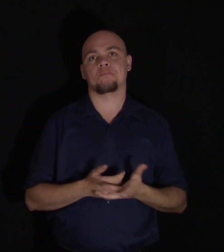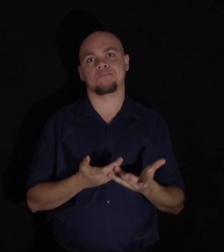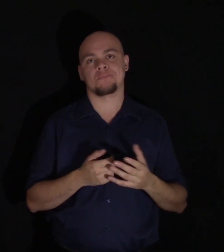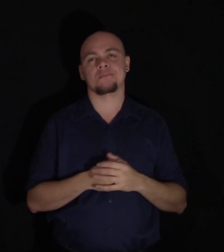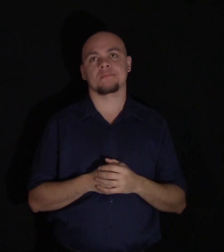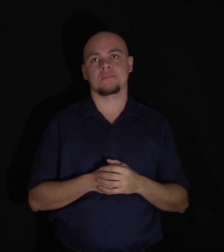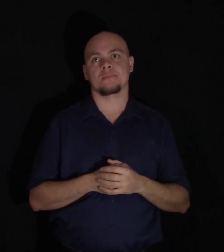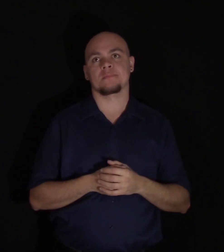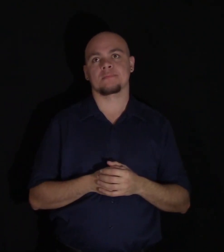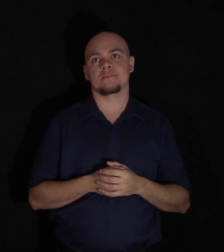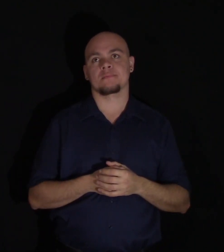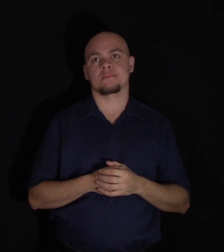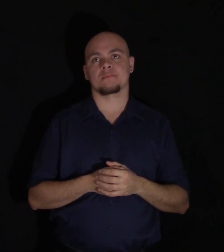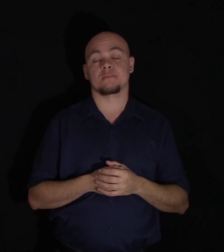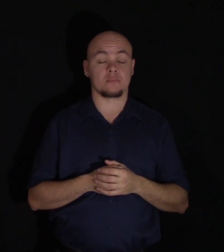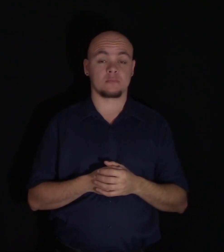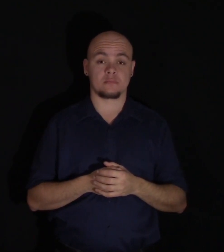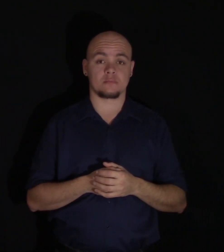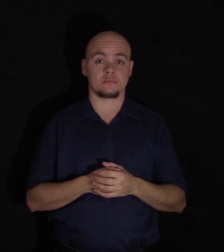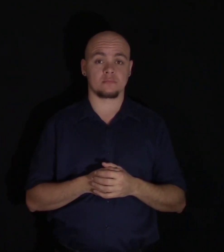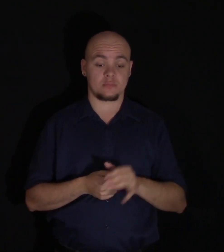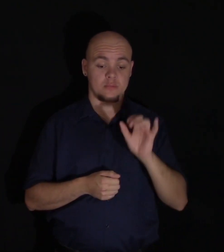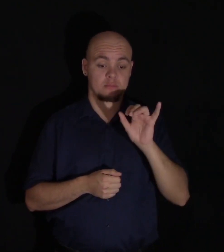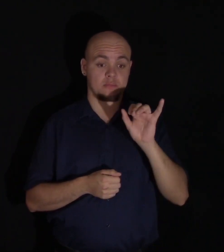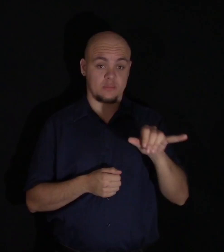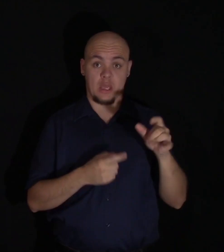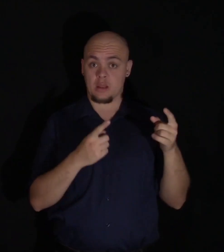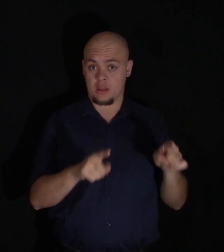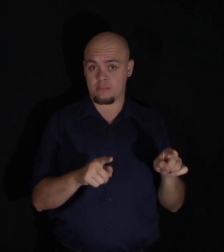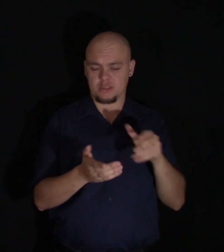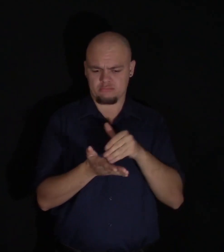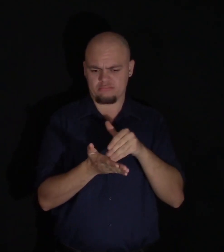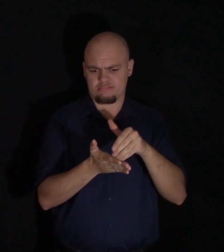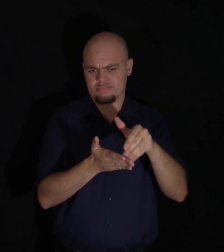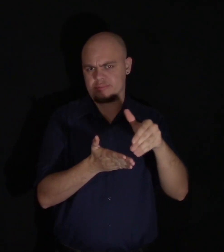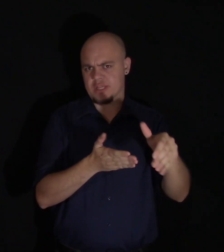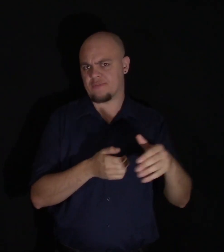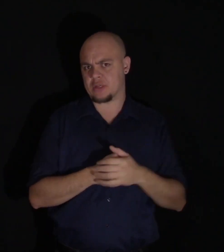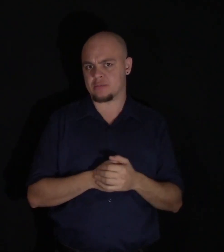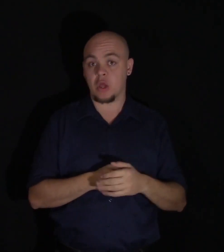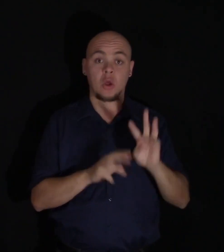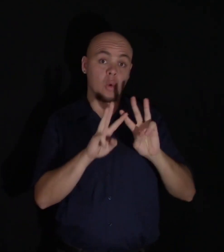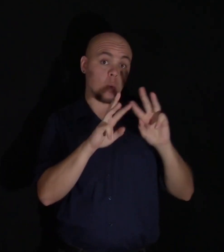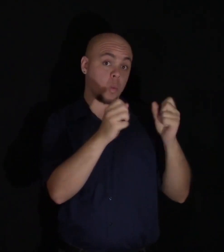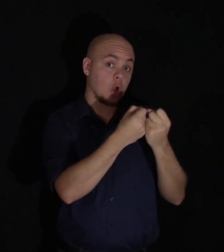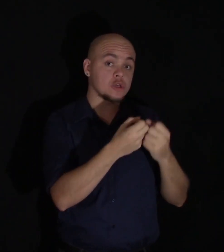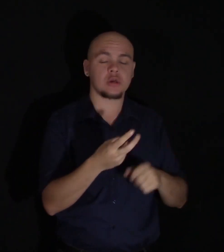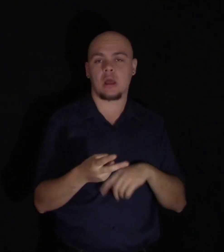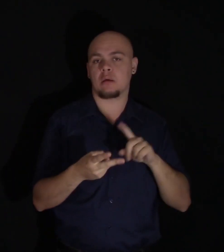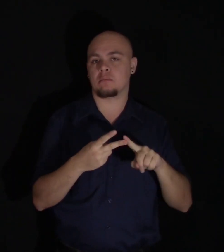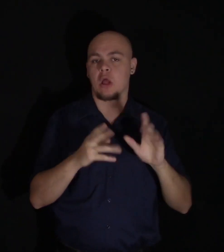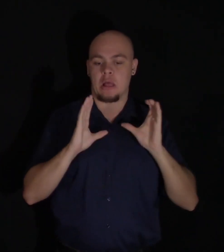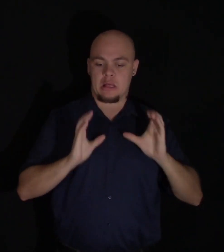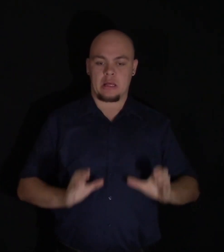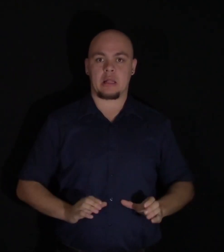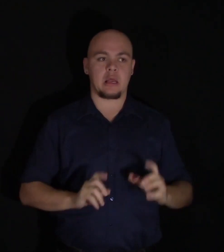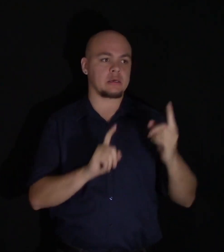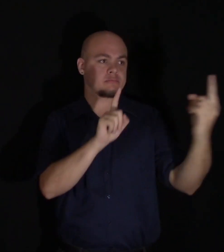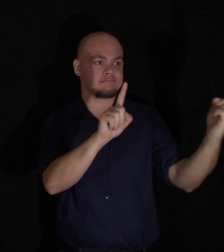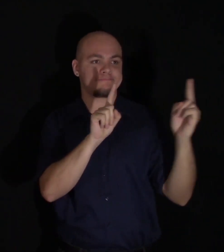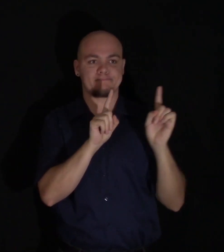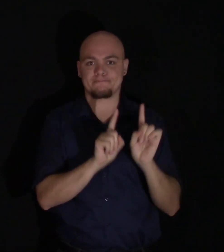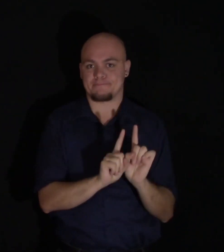So we see a lot of this. You know, when we have a workshop or we have clients in to work with us side by